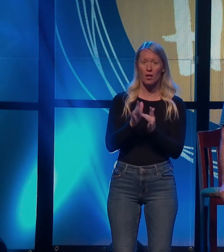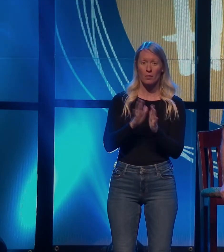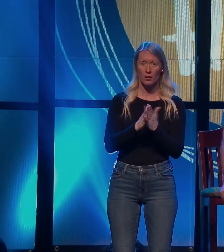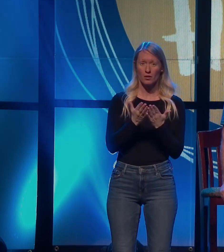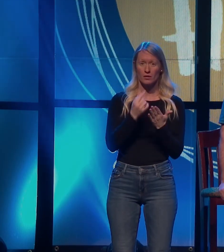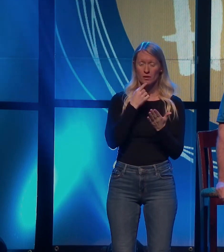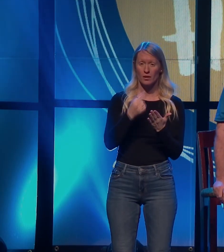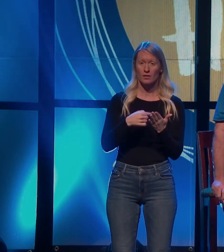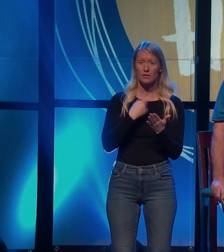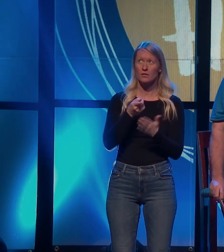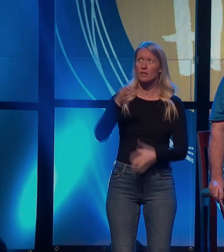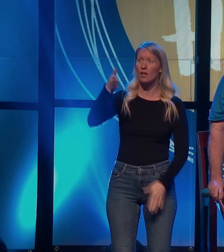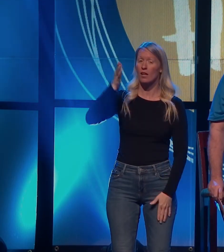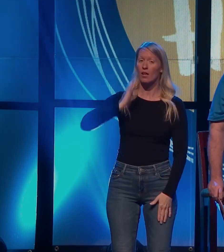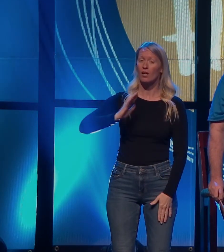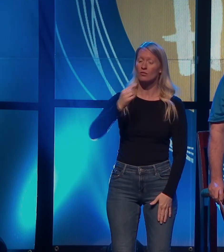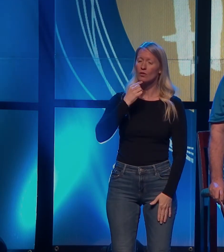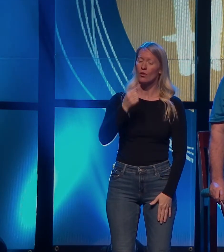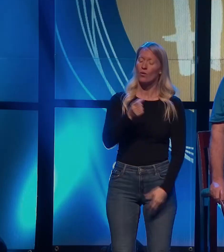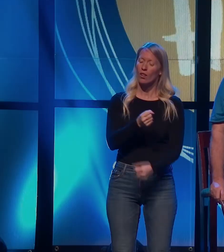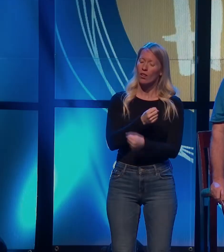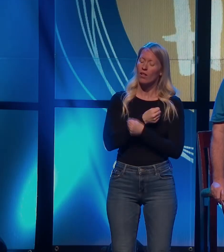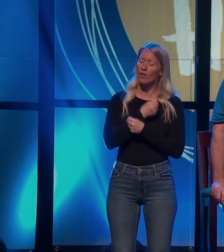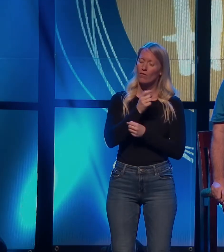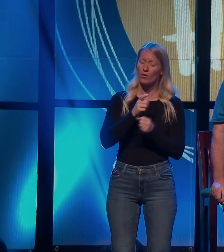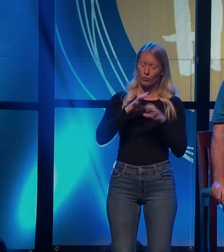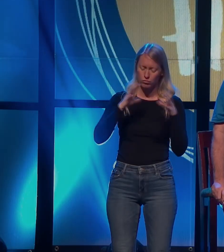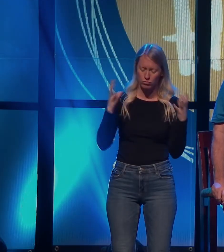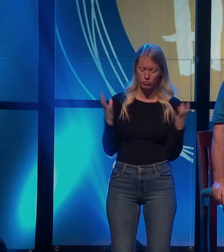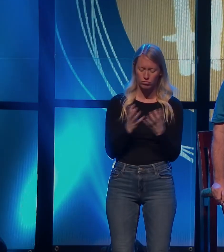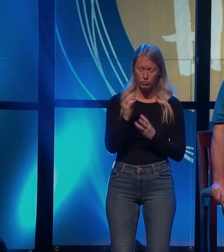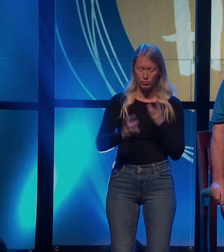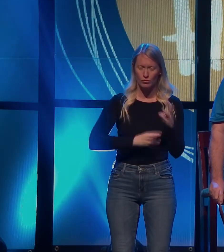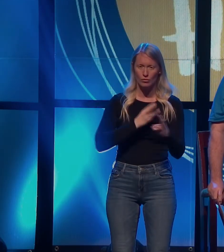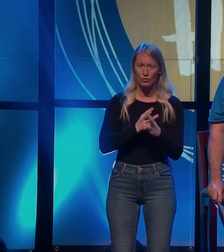the world, and may we do the same.